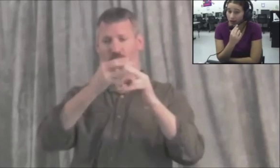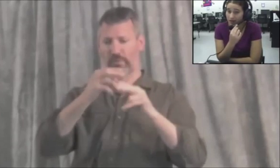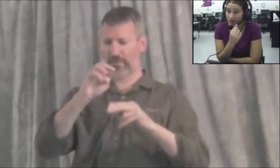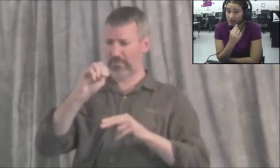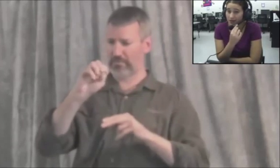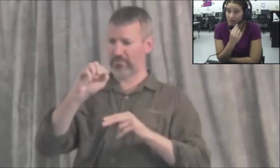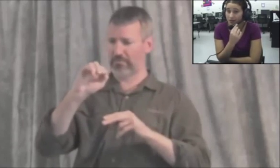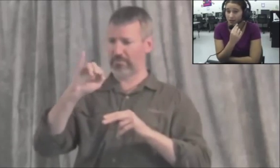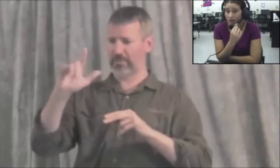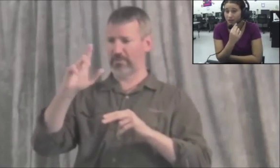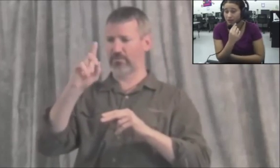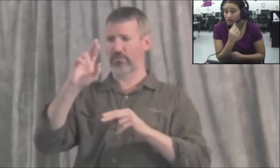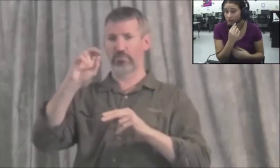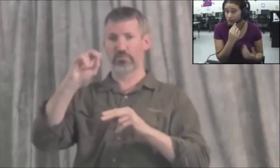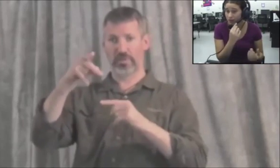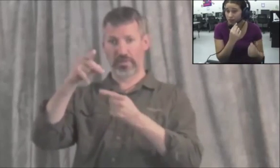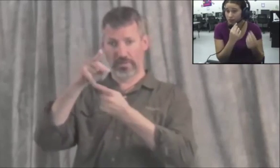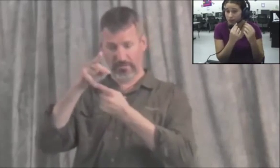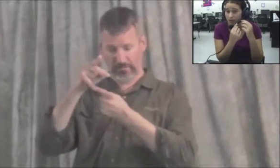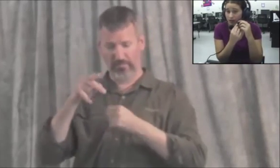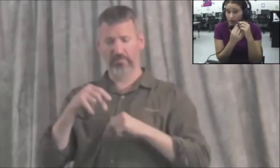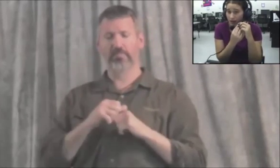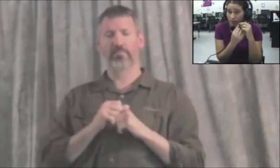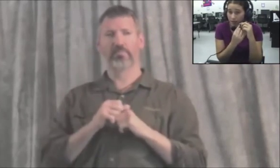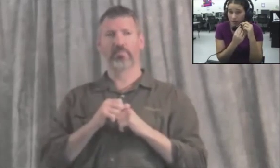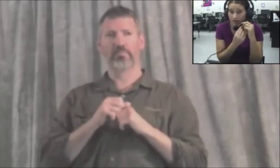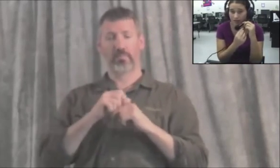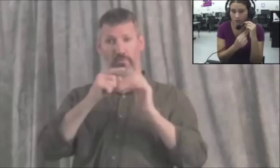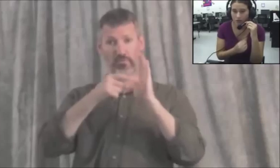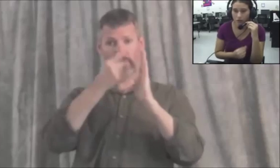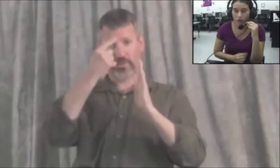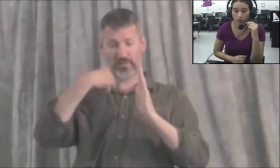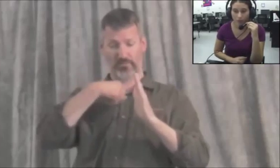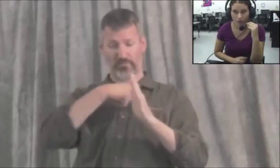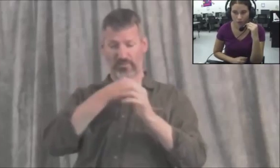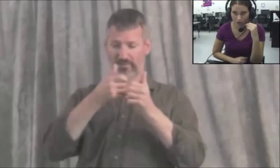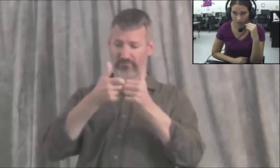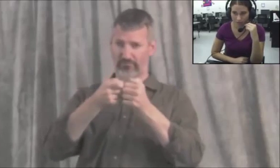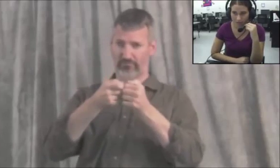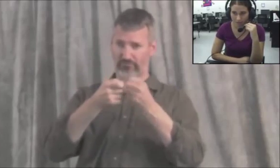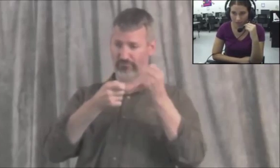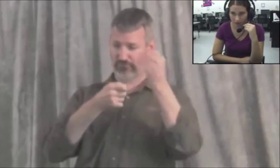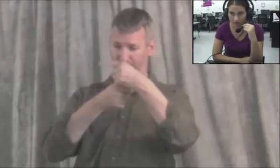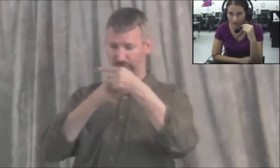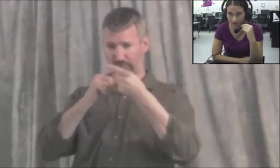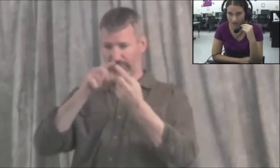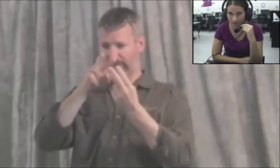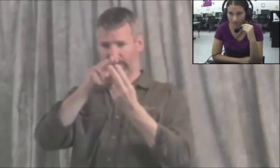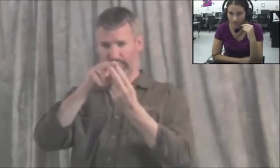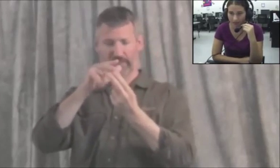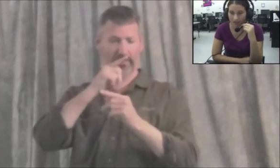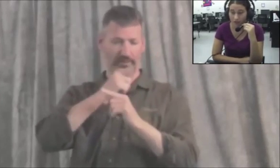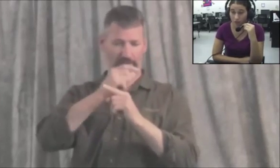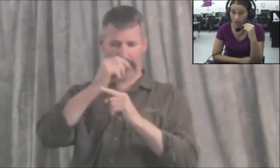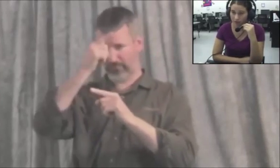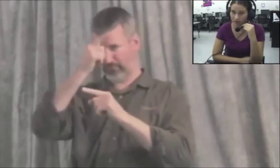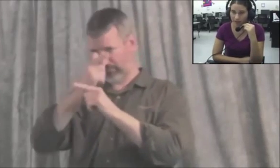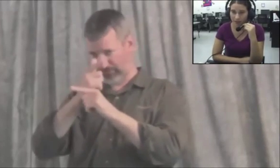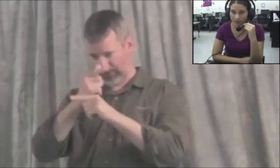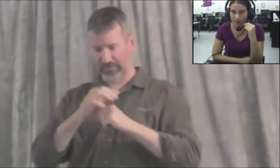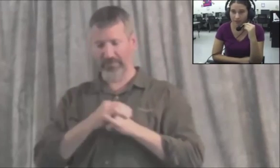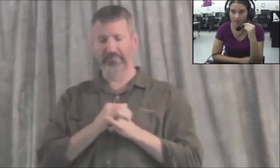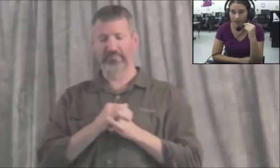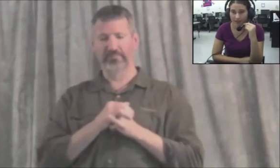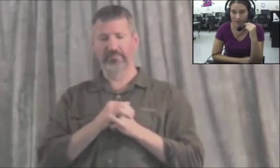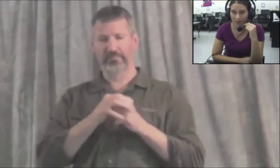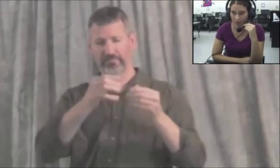the box, and be able to eat the food. And that box system was called the Muldrop box system. So one time I